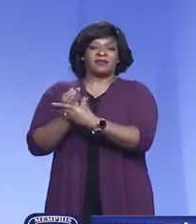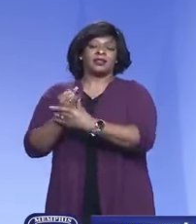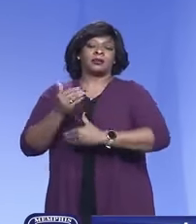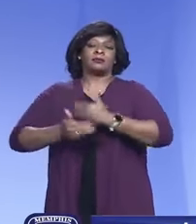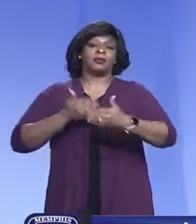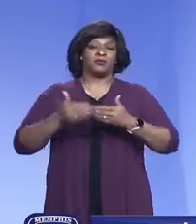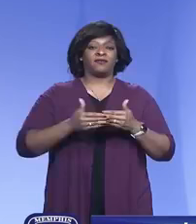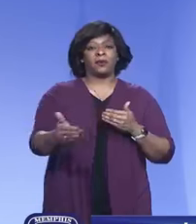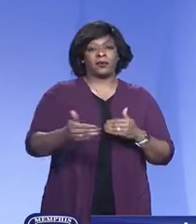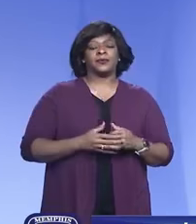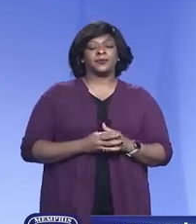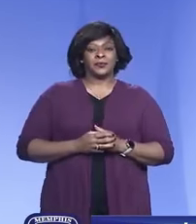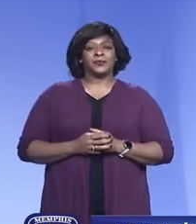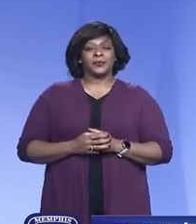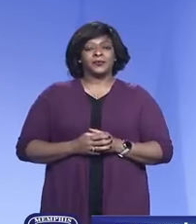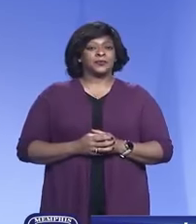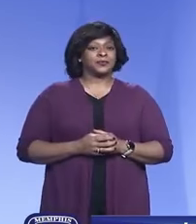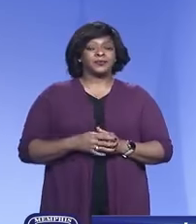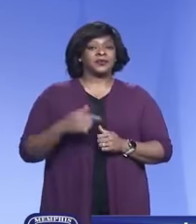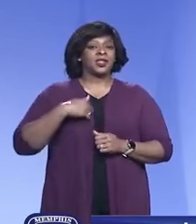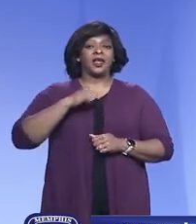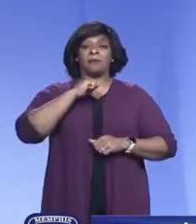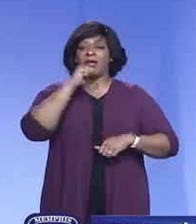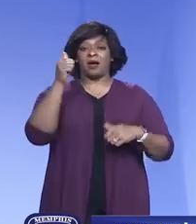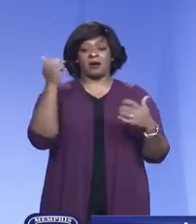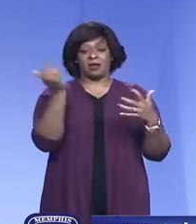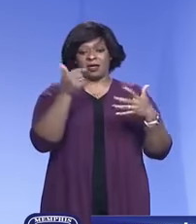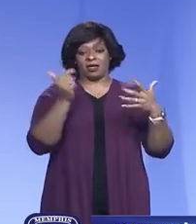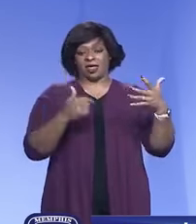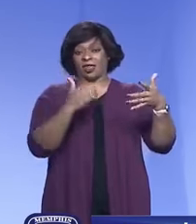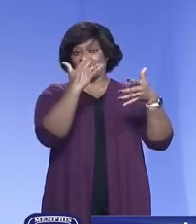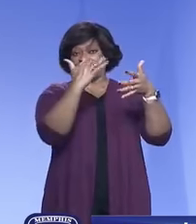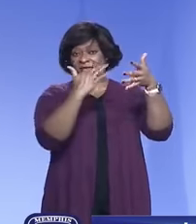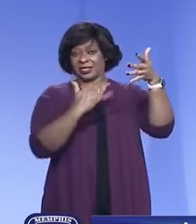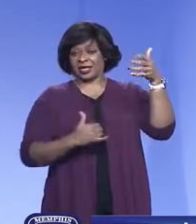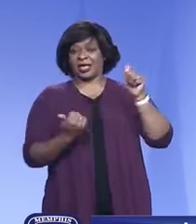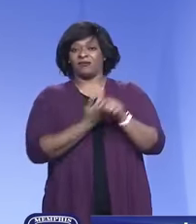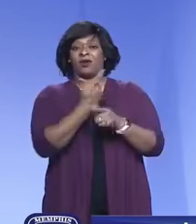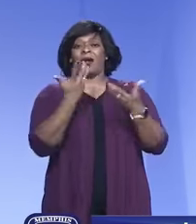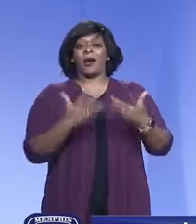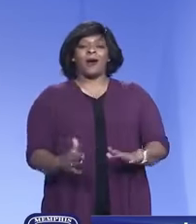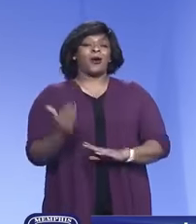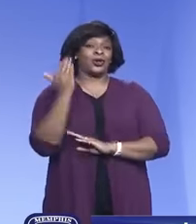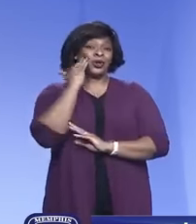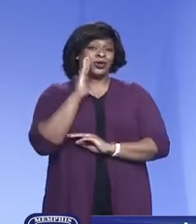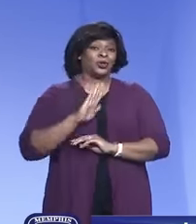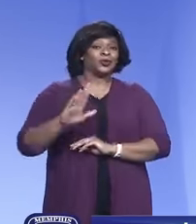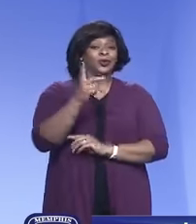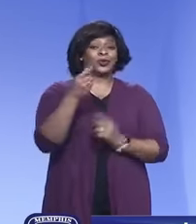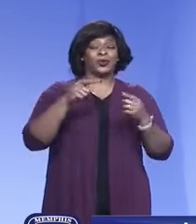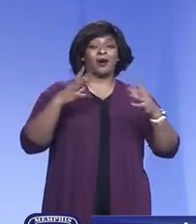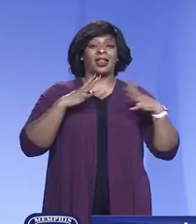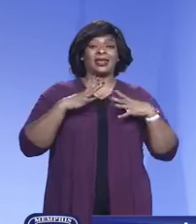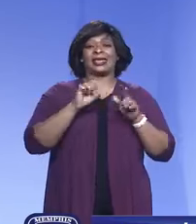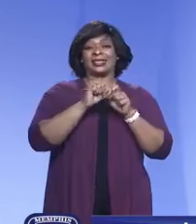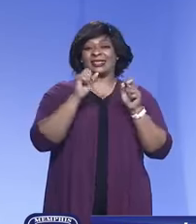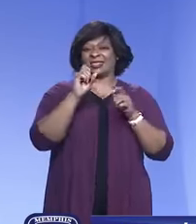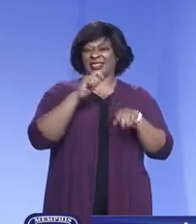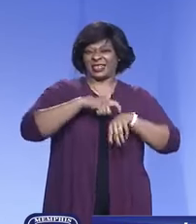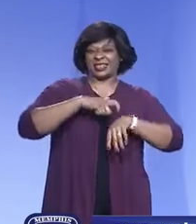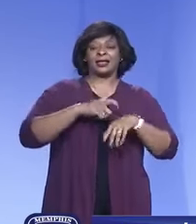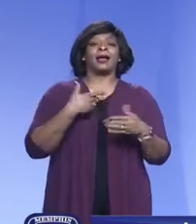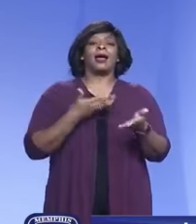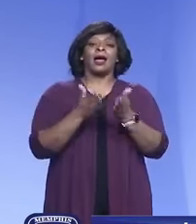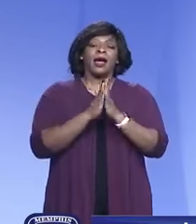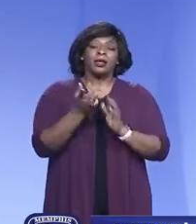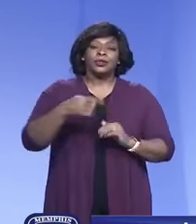moving forward. I'm not going to go through all the list of things that everyone knows that they should be doing this holiday season. I just ask